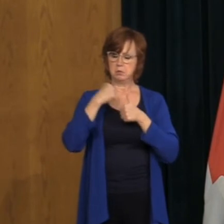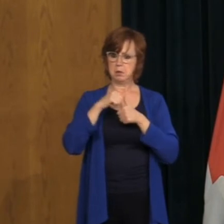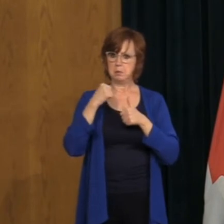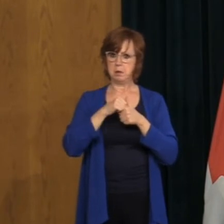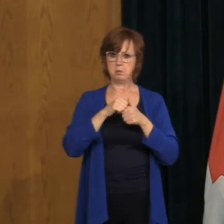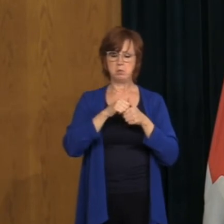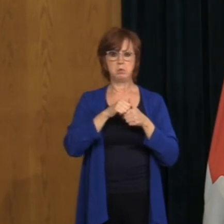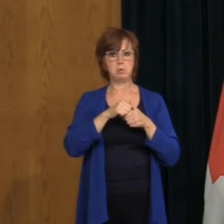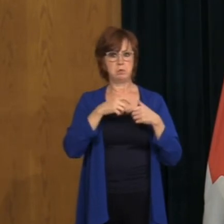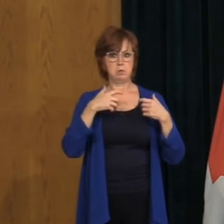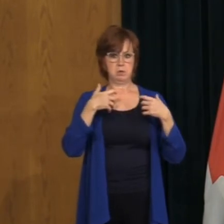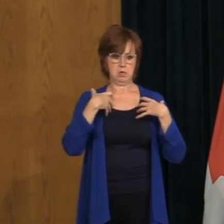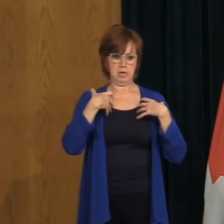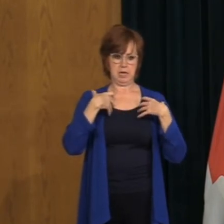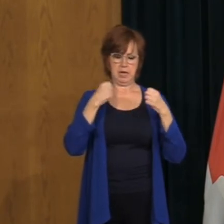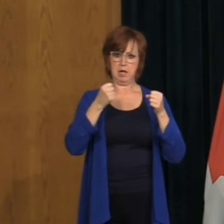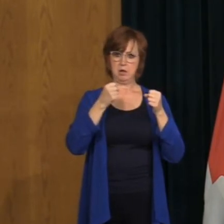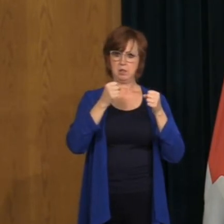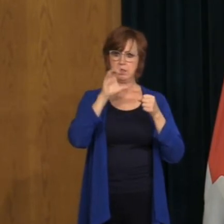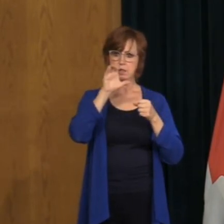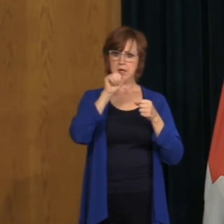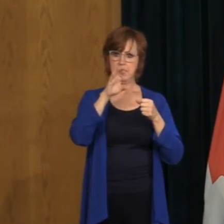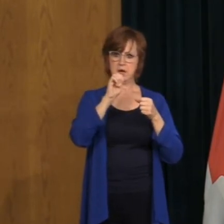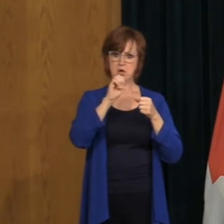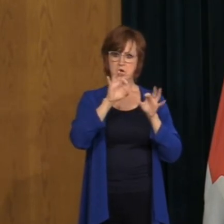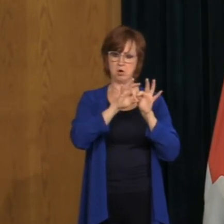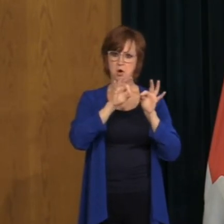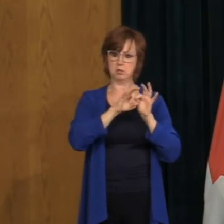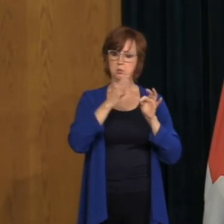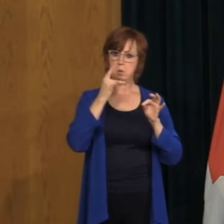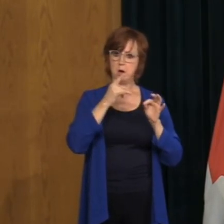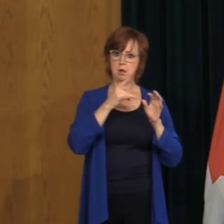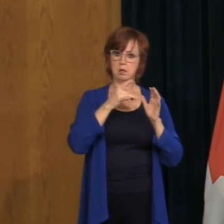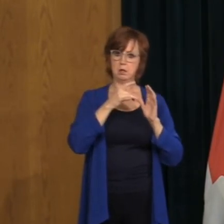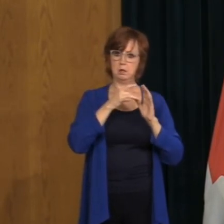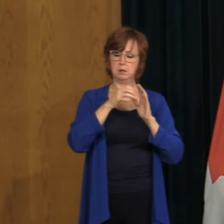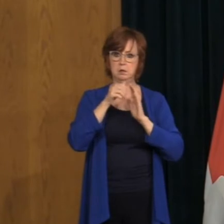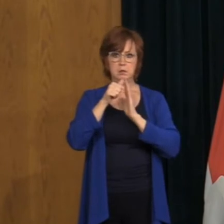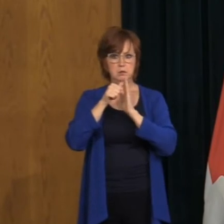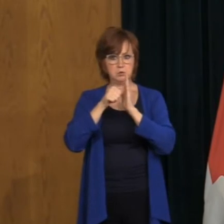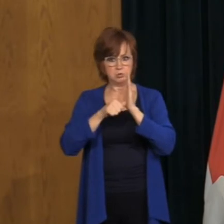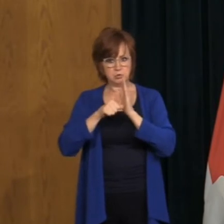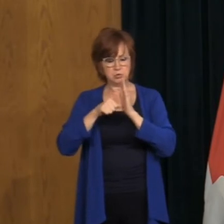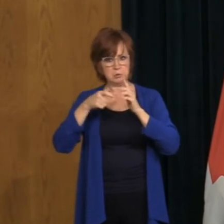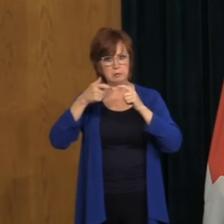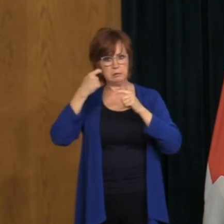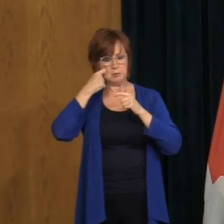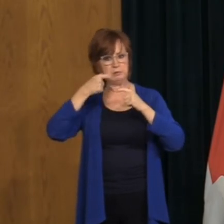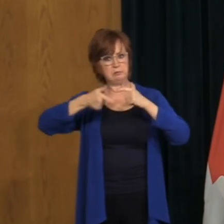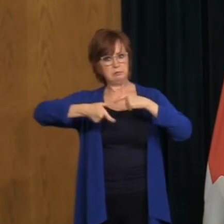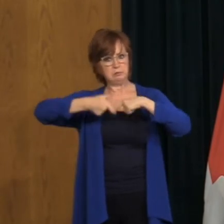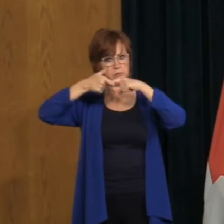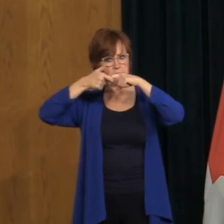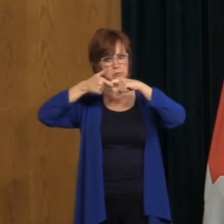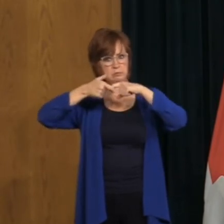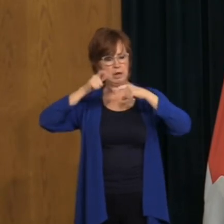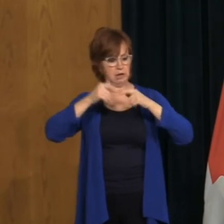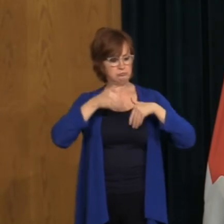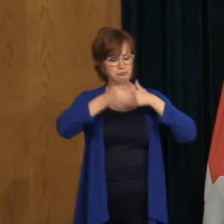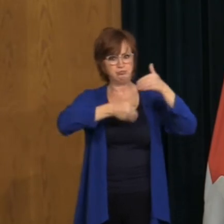regain our surgical capacity and catch up, if you will, on the healthcare services that we know need to be provided in our communities. And we're